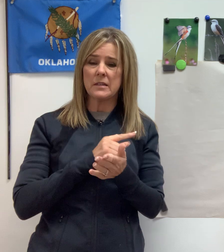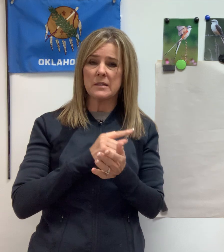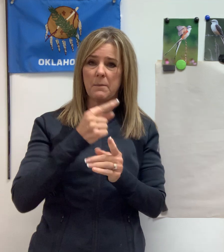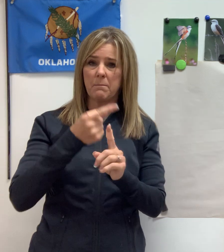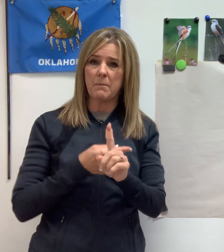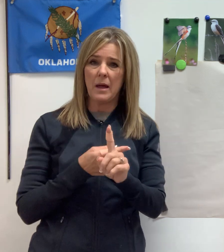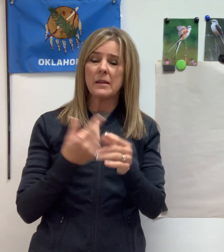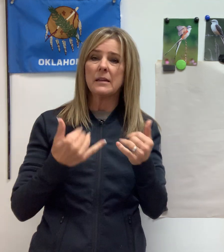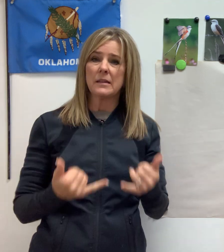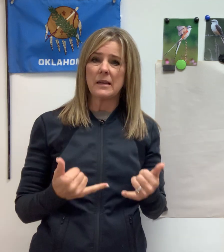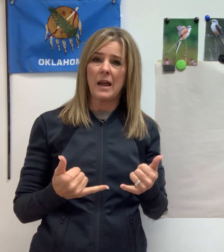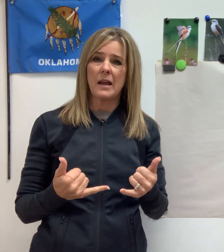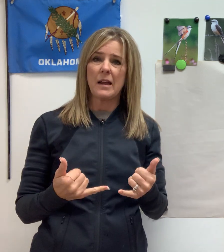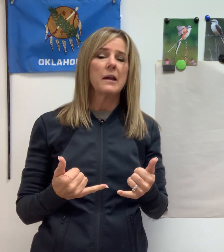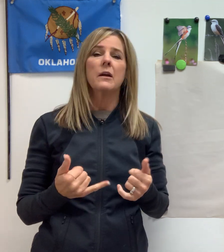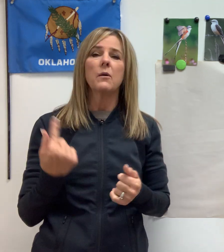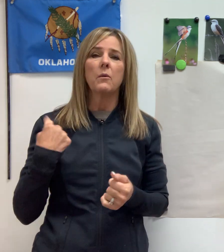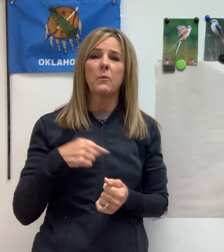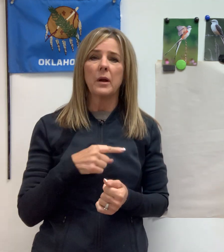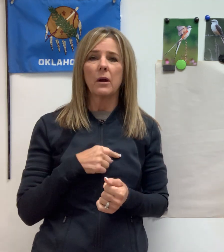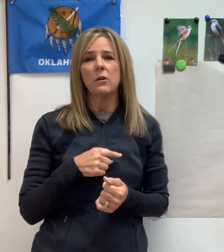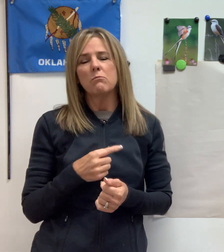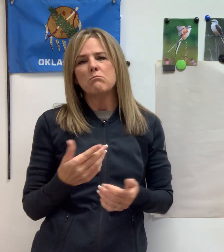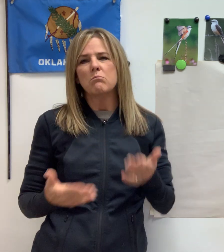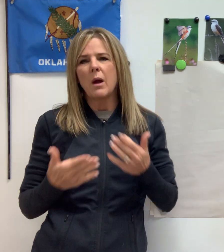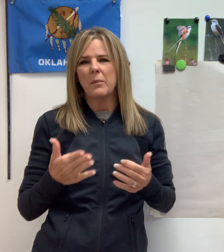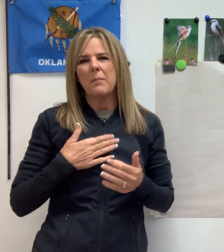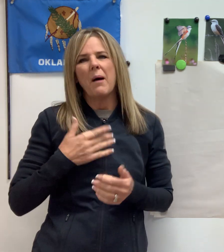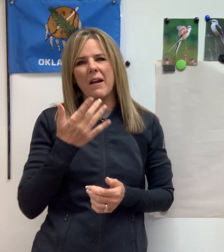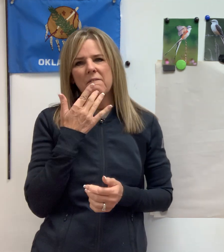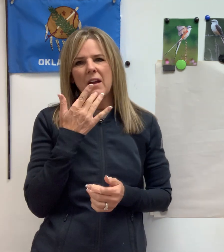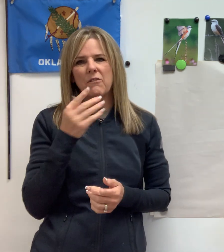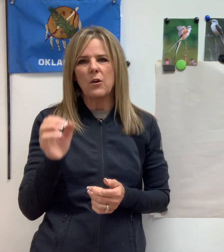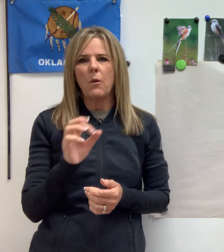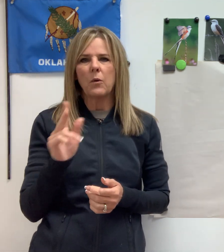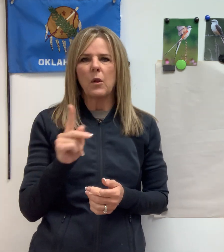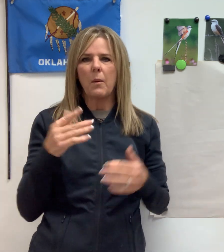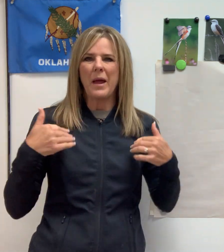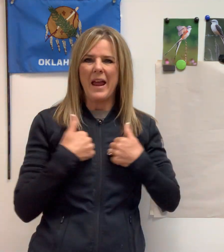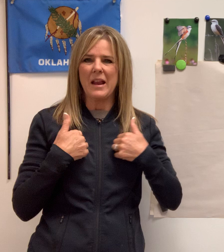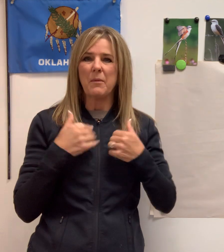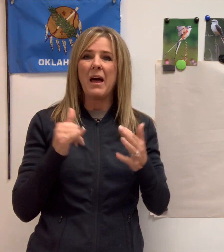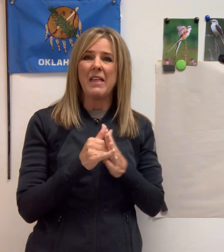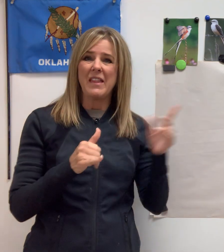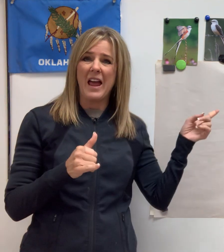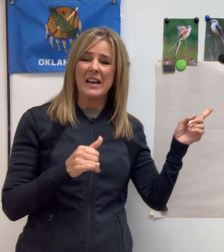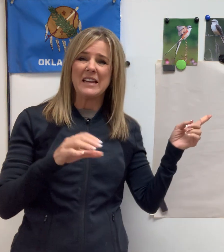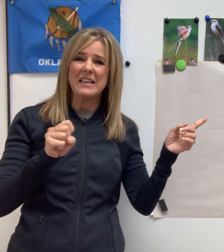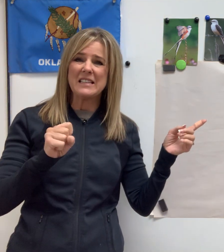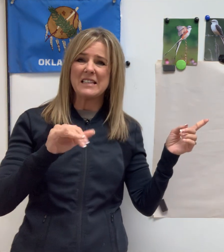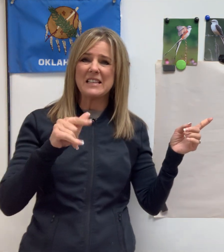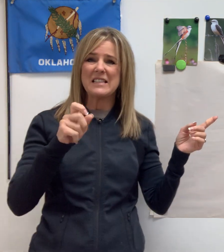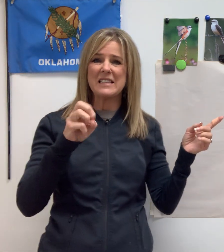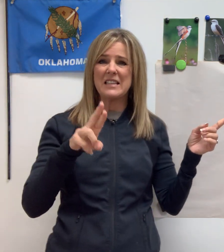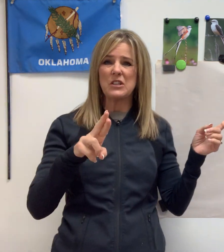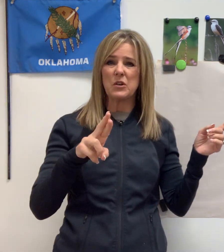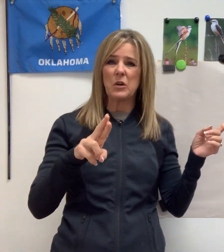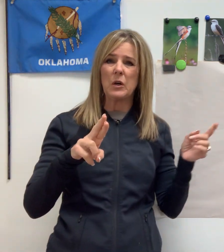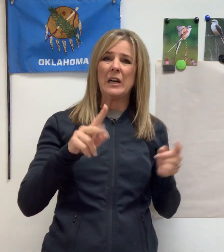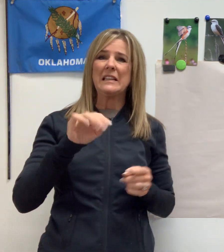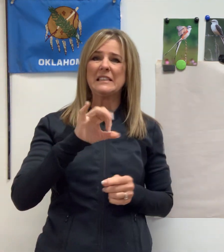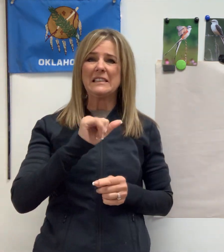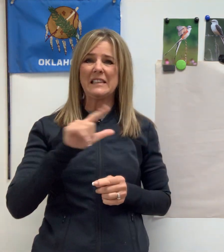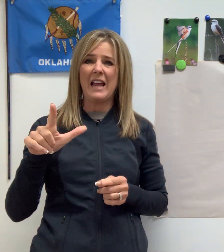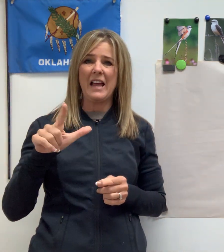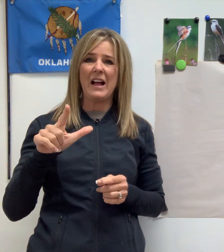and today we are going to do probably my favorite Oklahoma animal, and that is the Scissortail flycatcher bird. That is